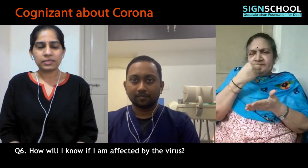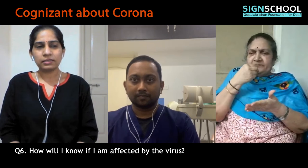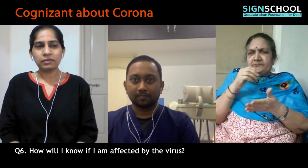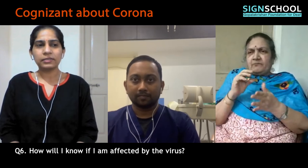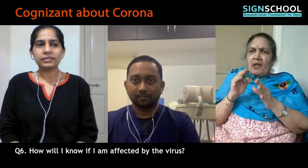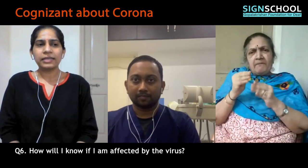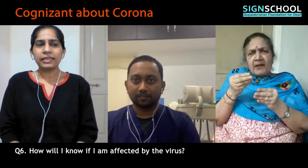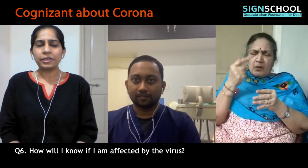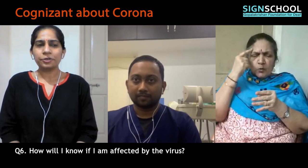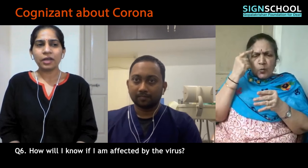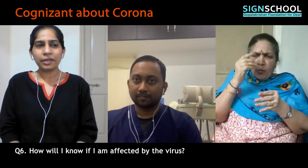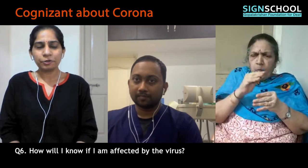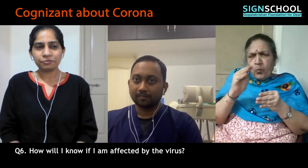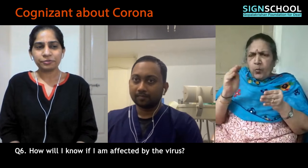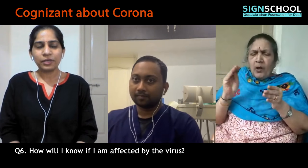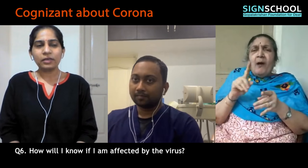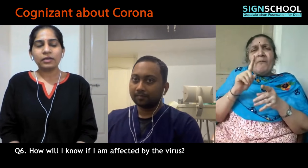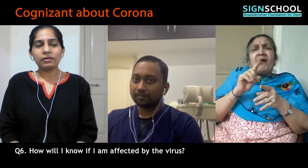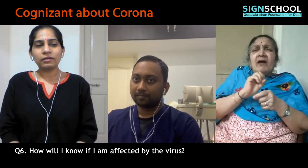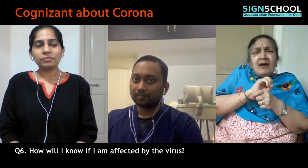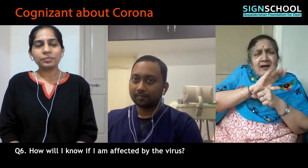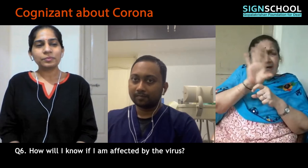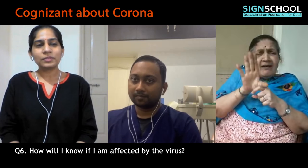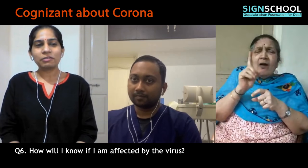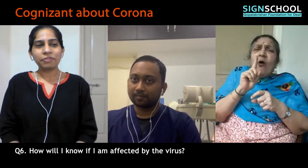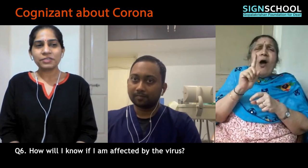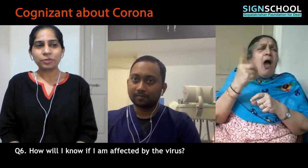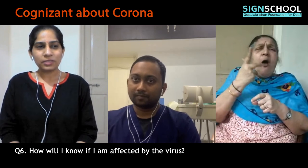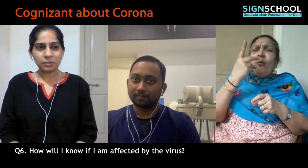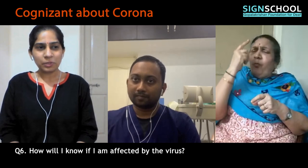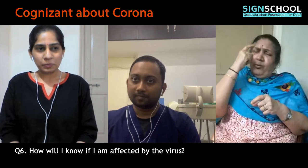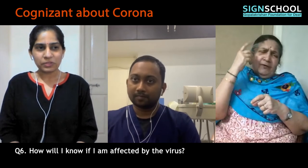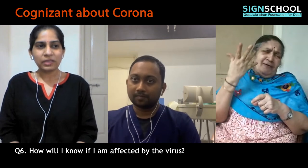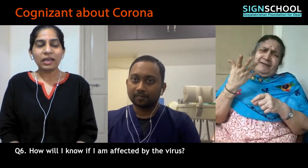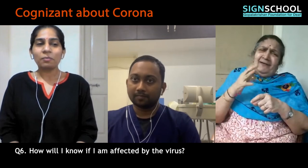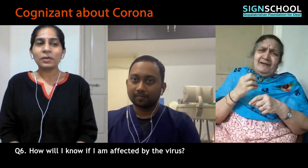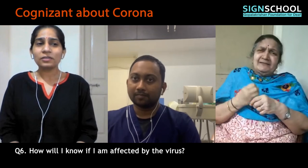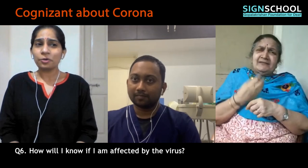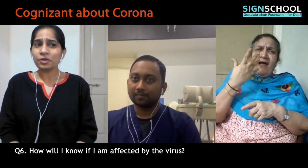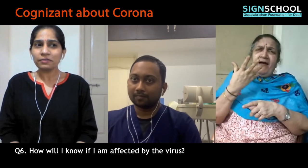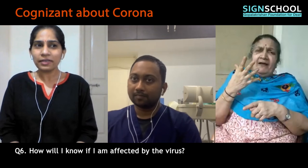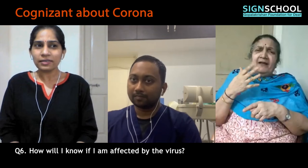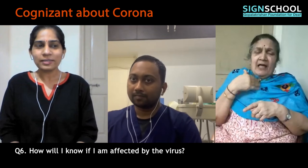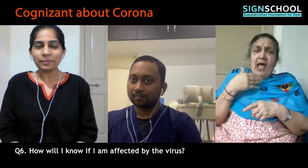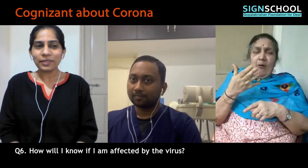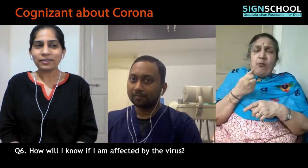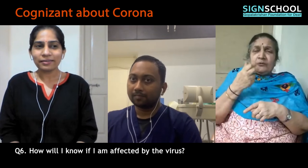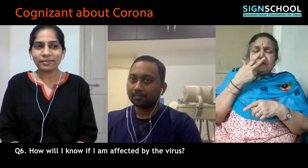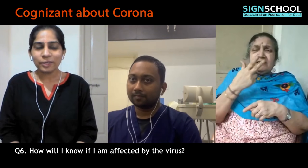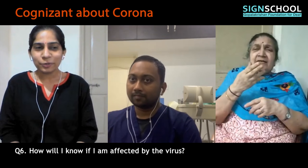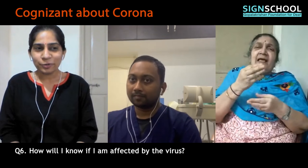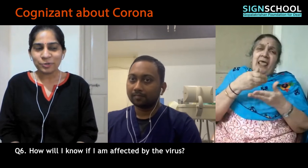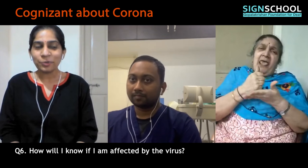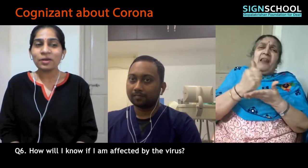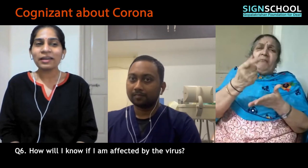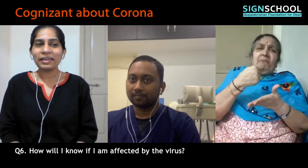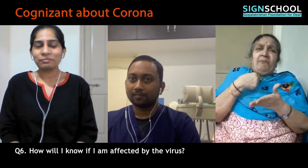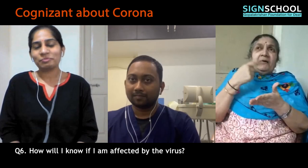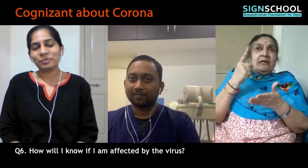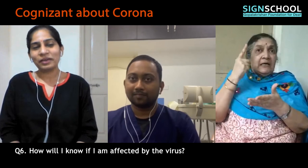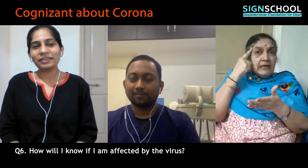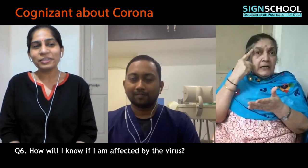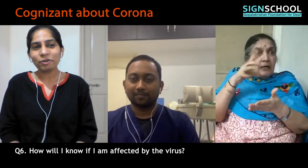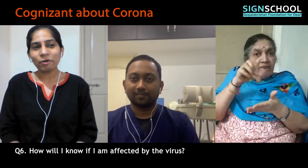remedies that can, kind of suffice for the symptoms. But coronavirus is something that I really don't know,